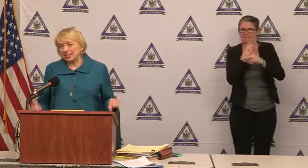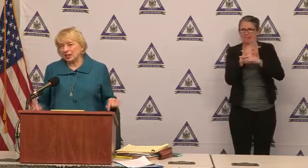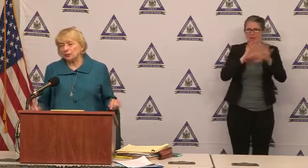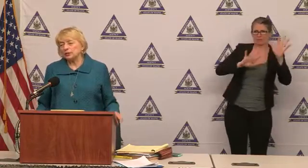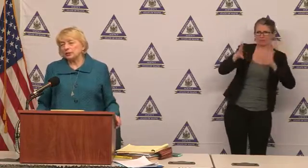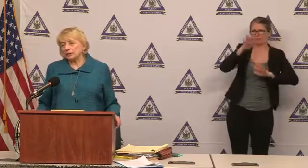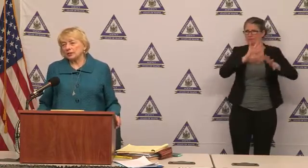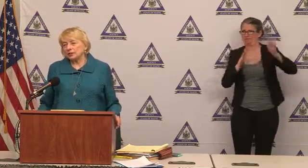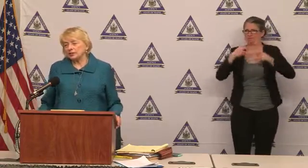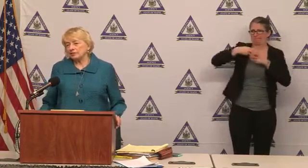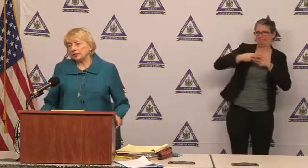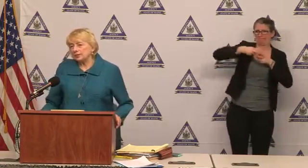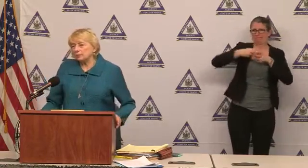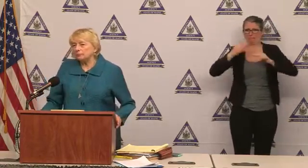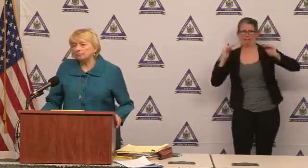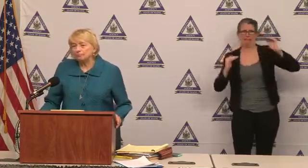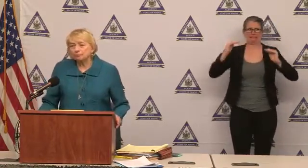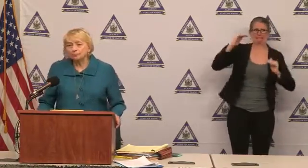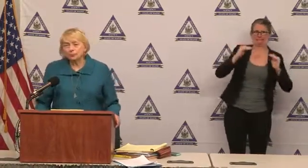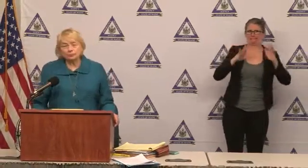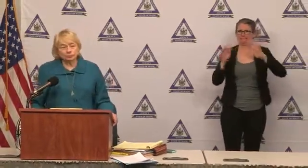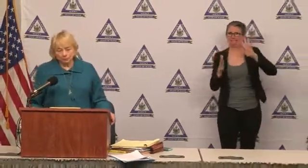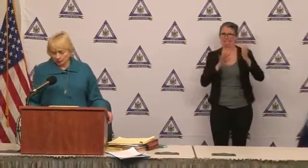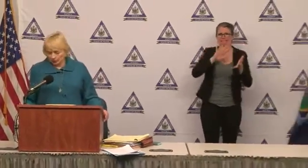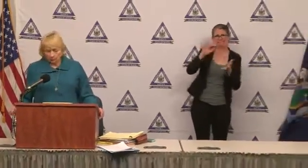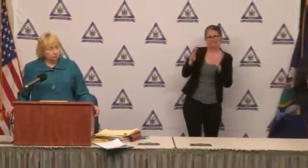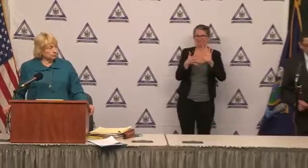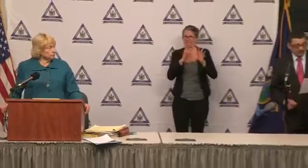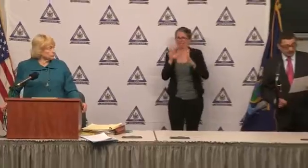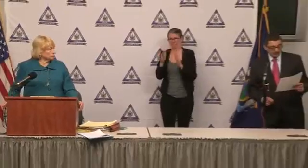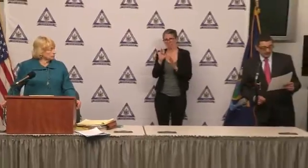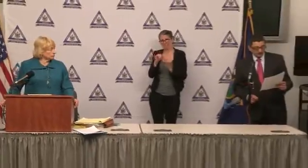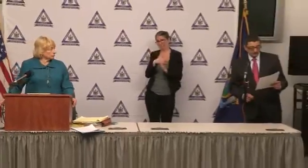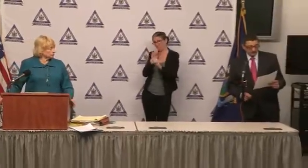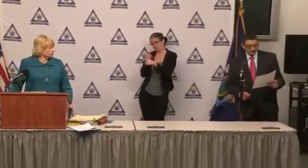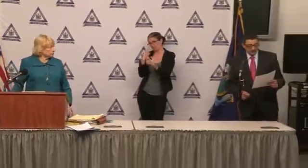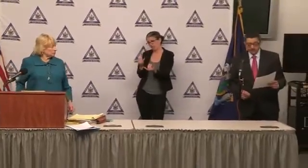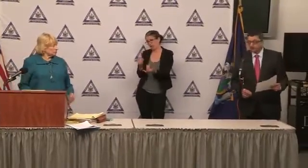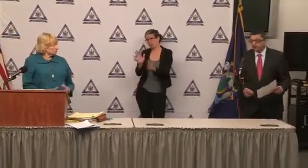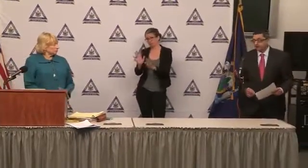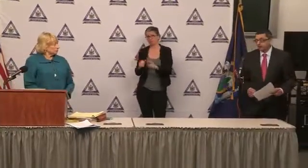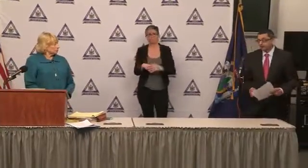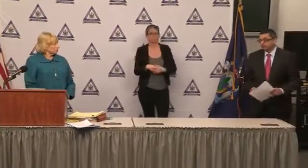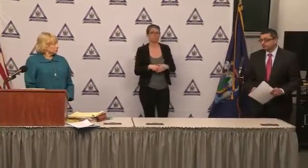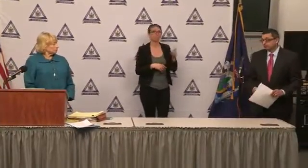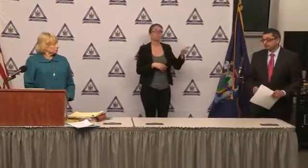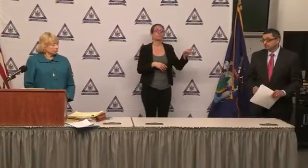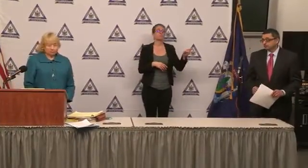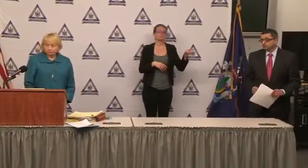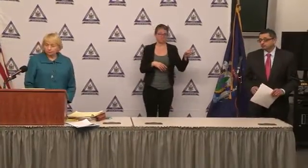is now in effect in Maine. Great. Could we go to Nick Zambides from the BDN on the phone?